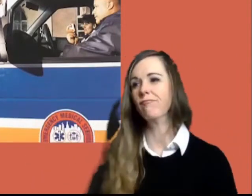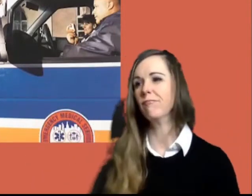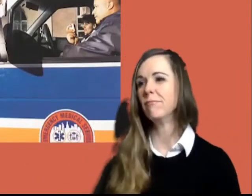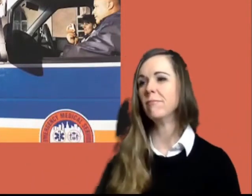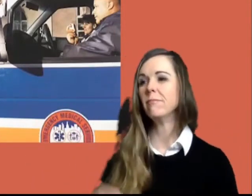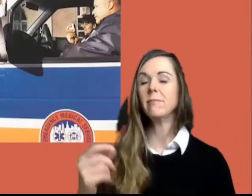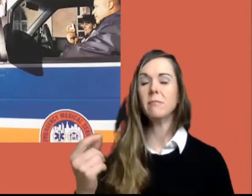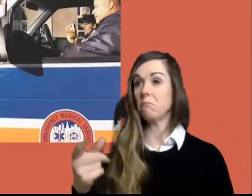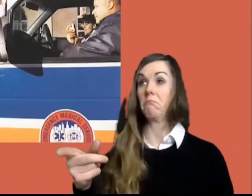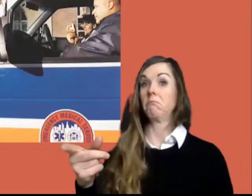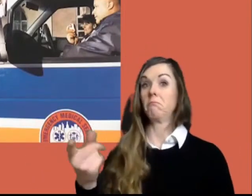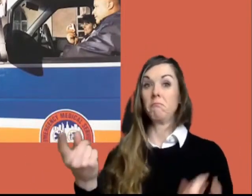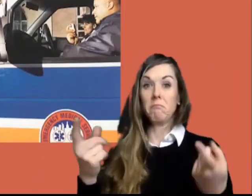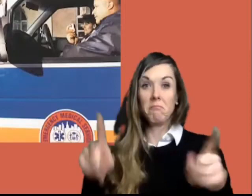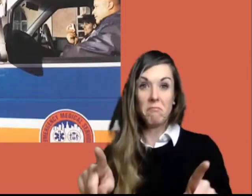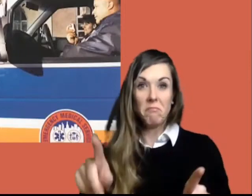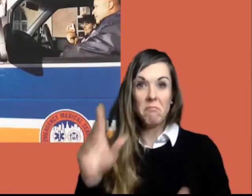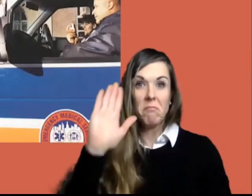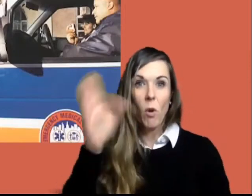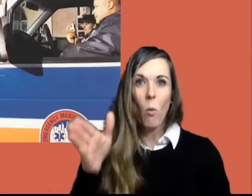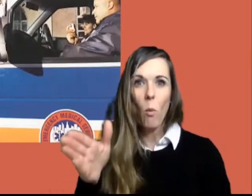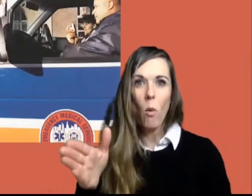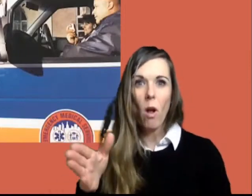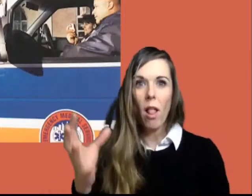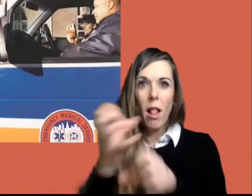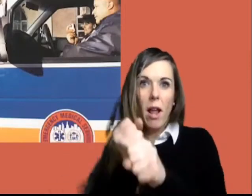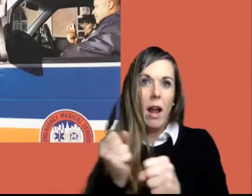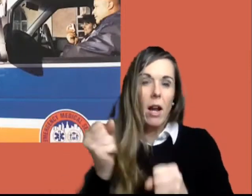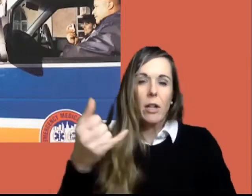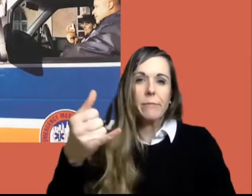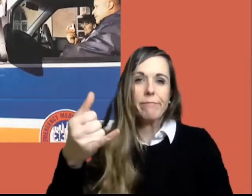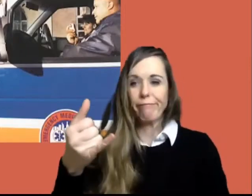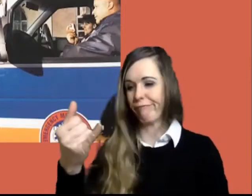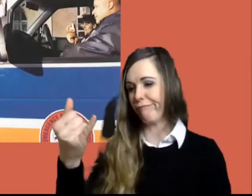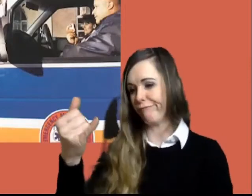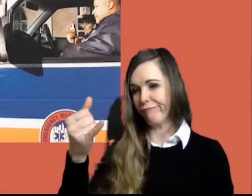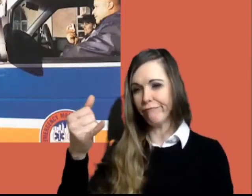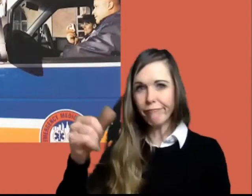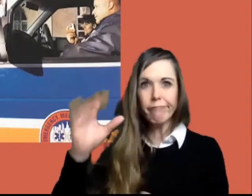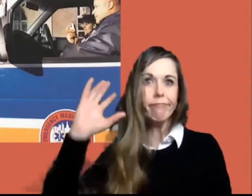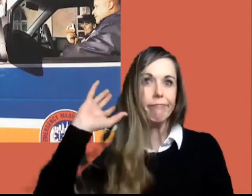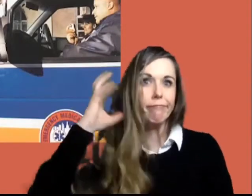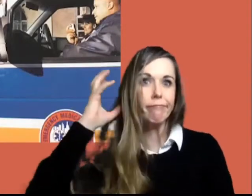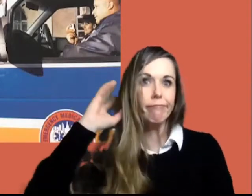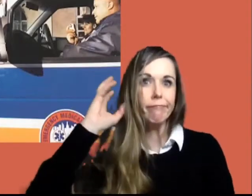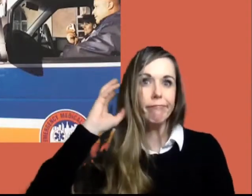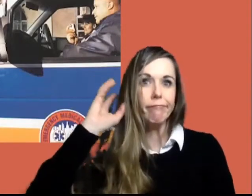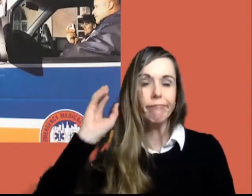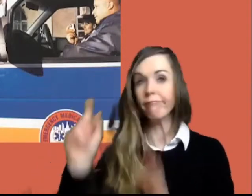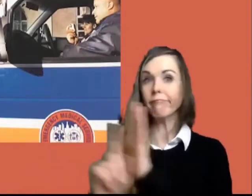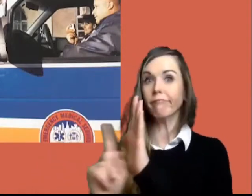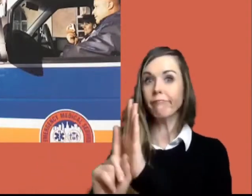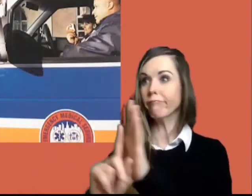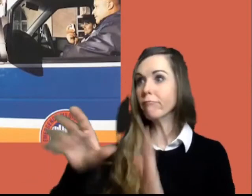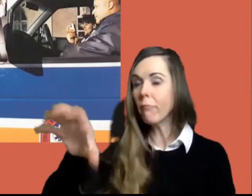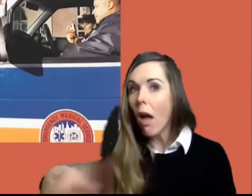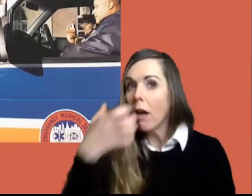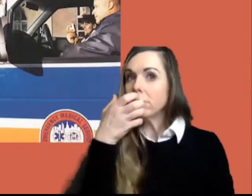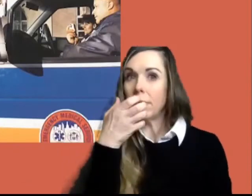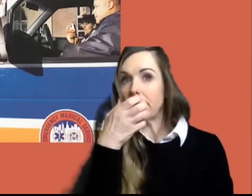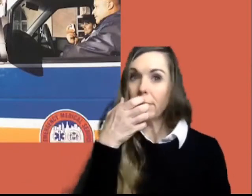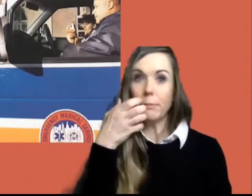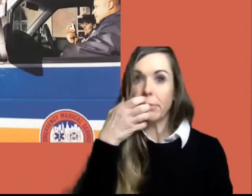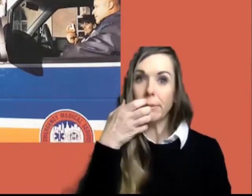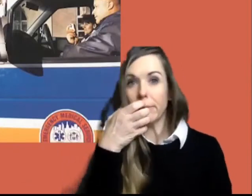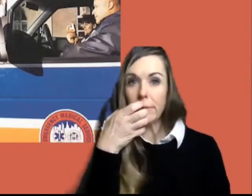We drive around, and sometimes it happens we will get a call on